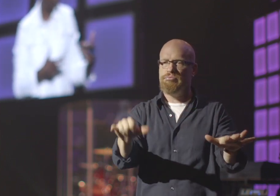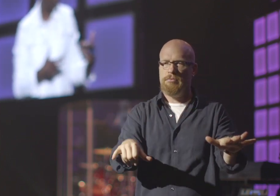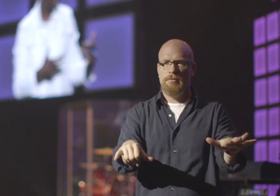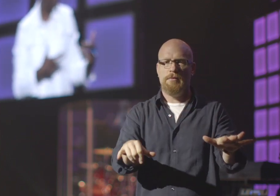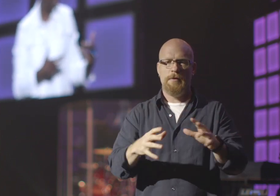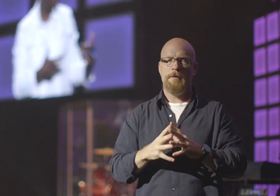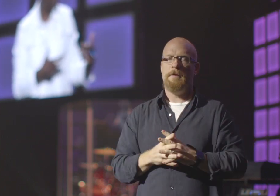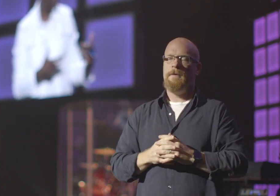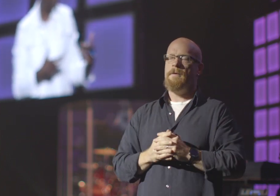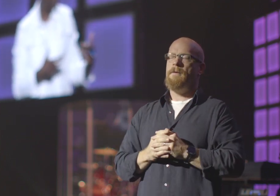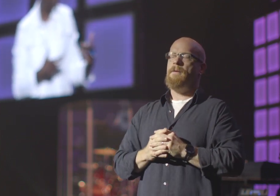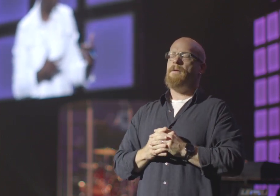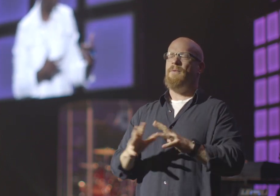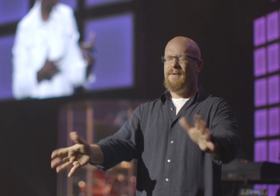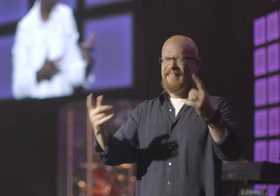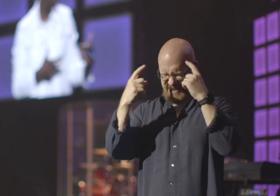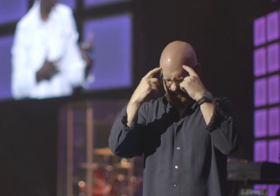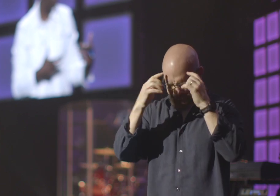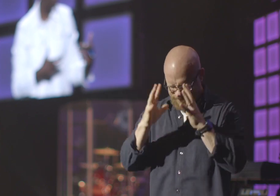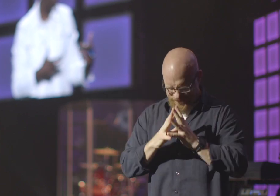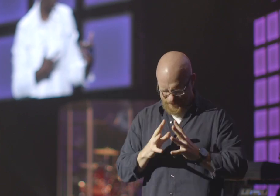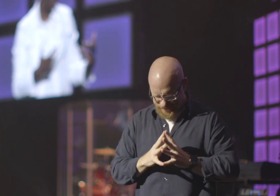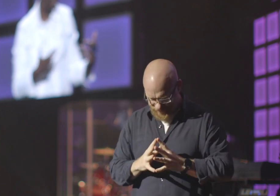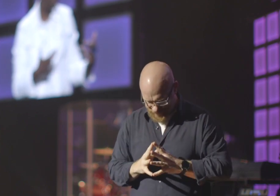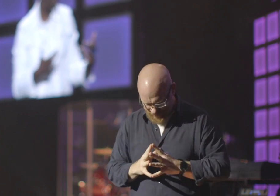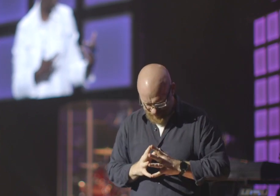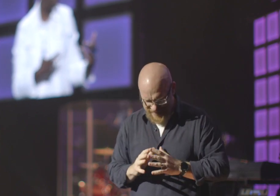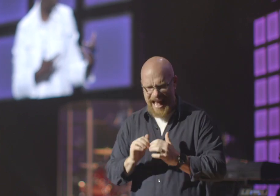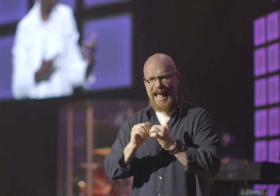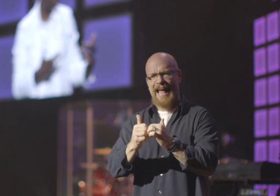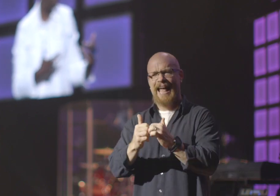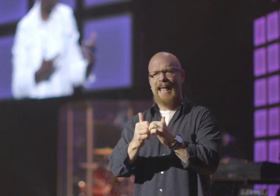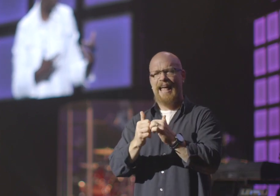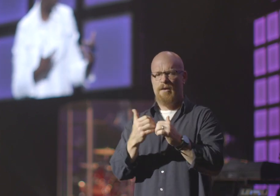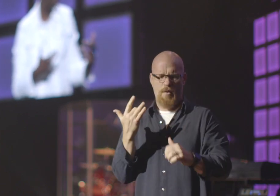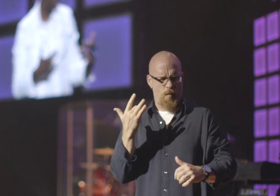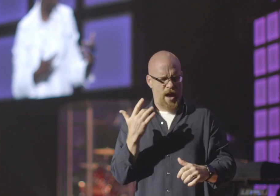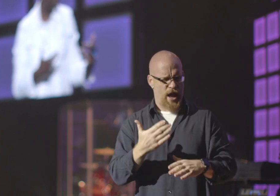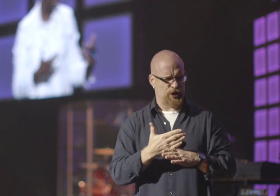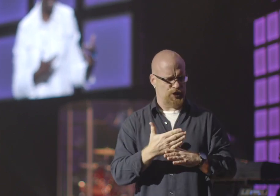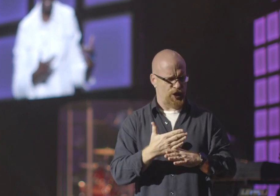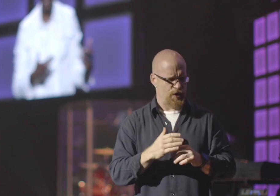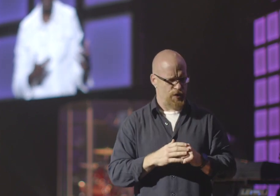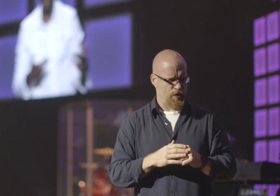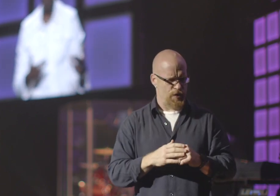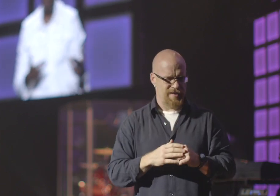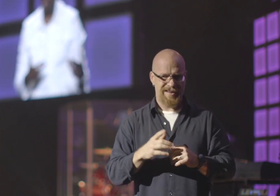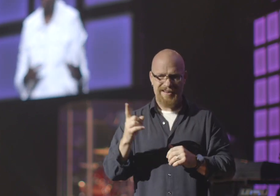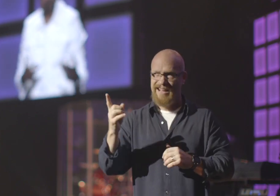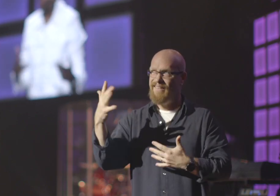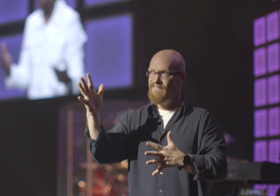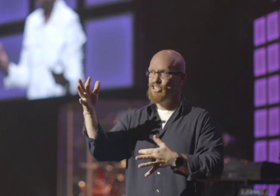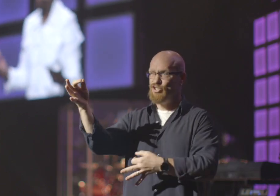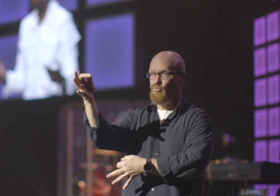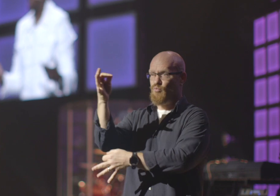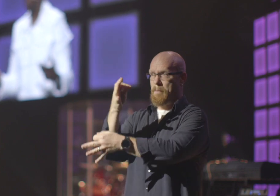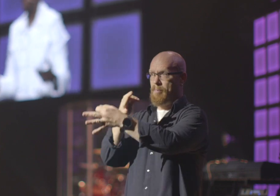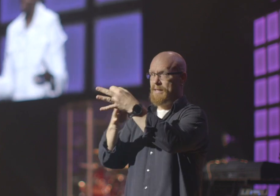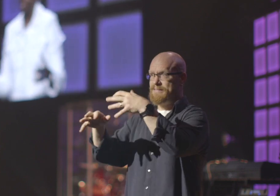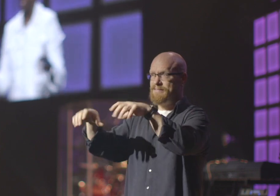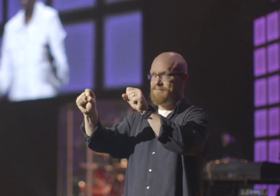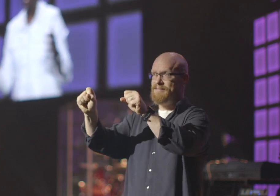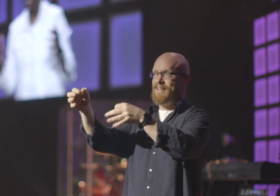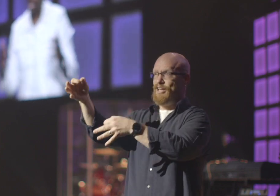How or why should I share my faith? Because he gave his life for you. So what Jesus is saying here this morning to each and every one